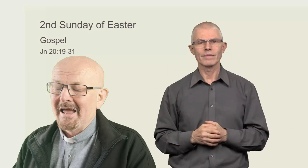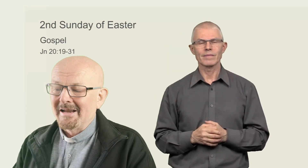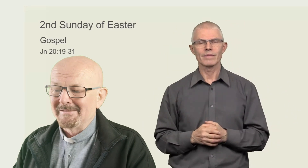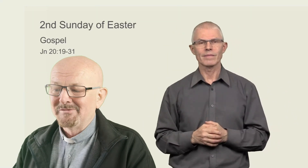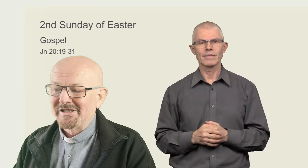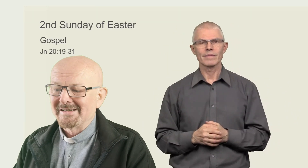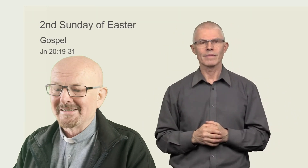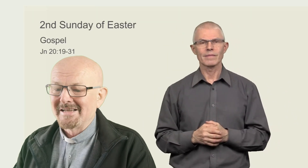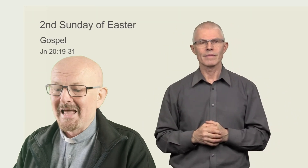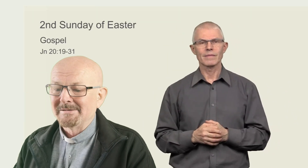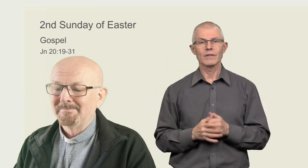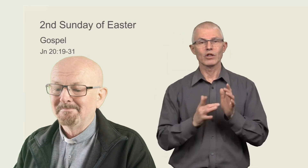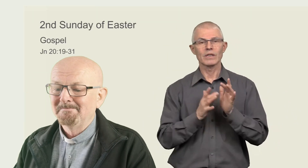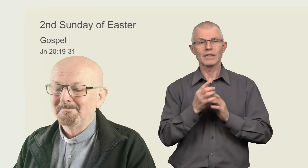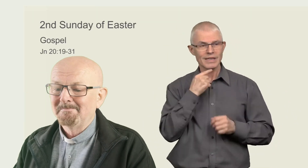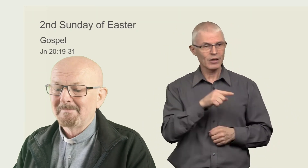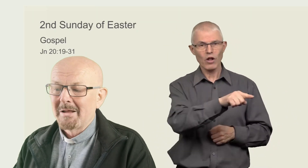And again, Jesus said,